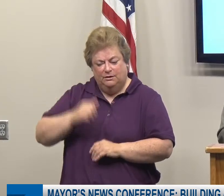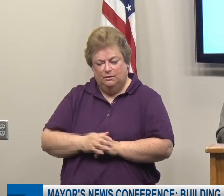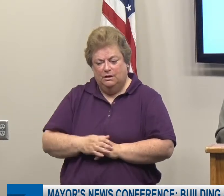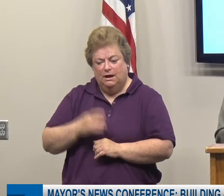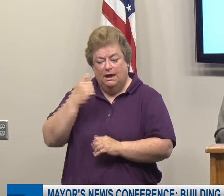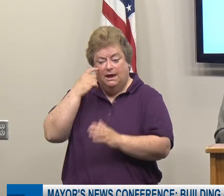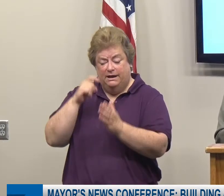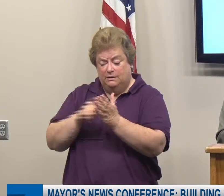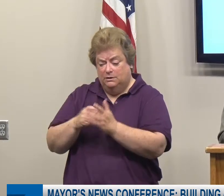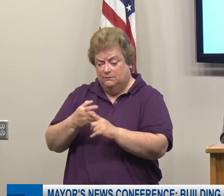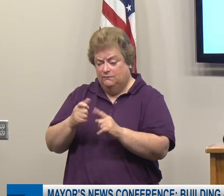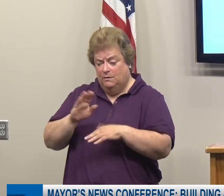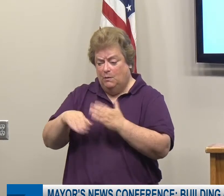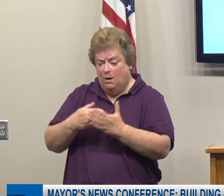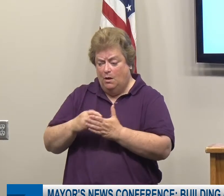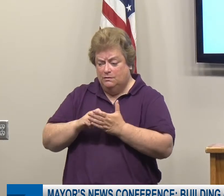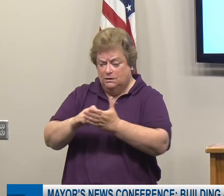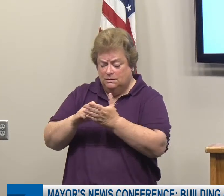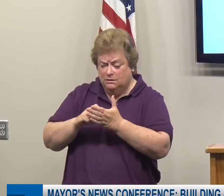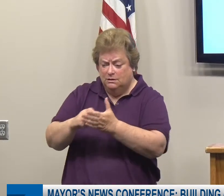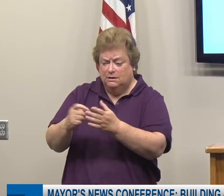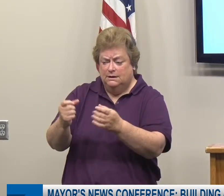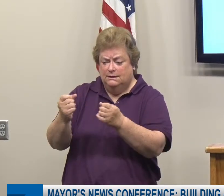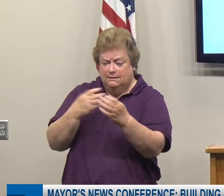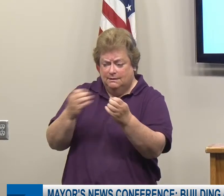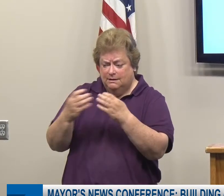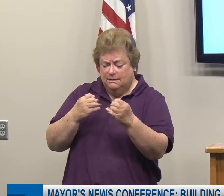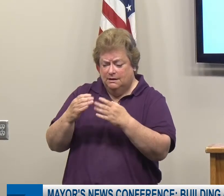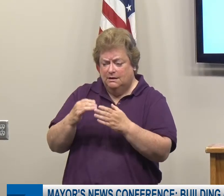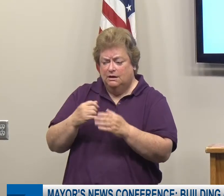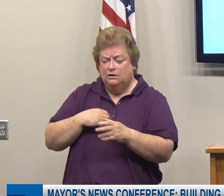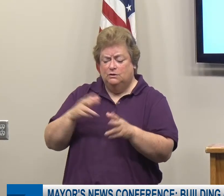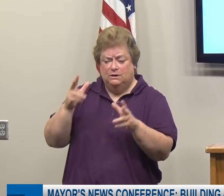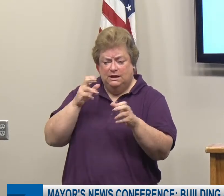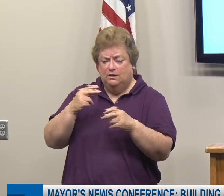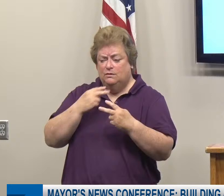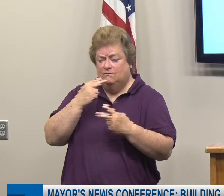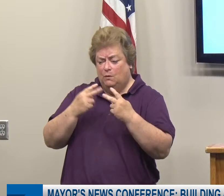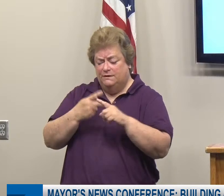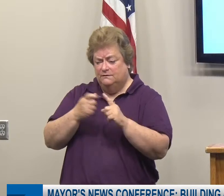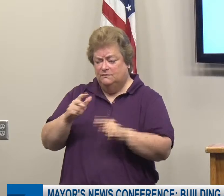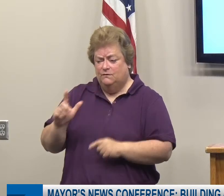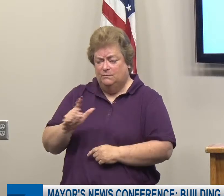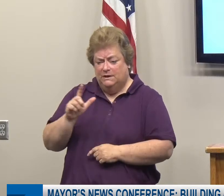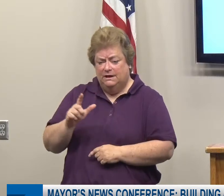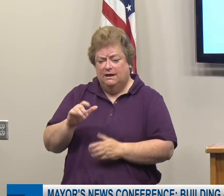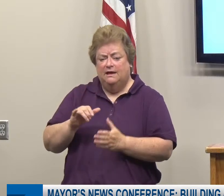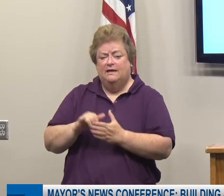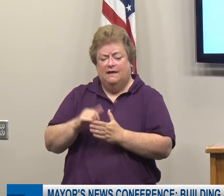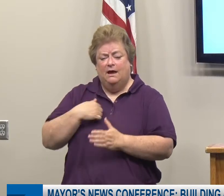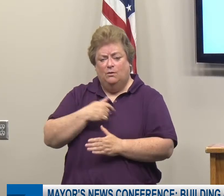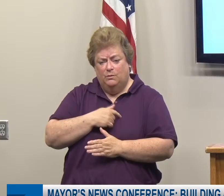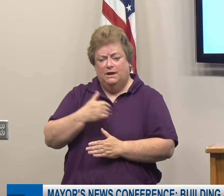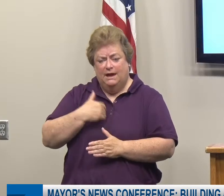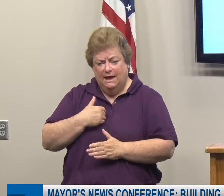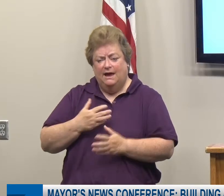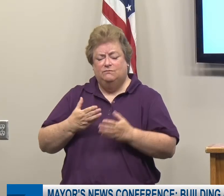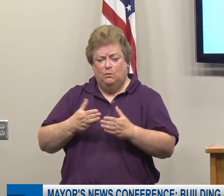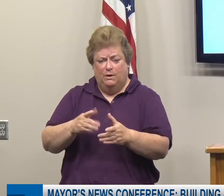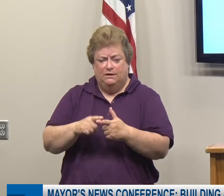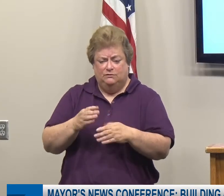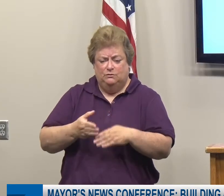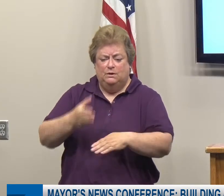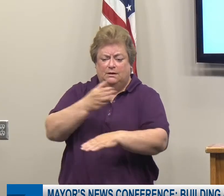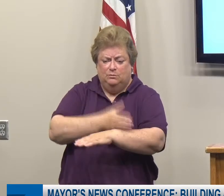all of the correspondence and the opportunity to hear the voices of Lincoln that there are ways that we can work